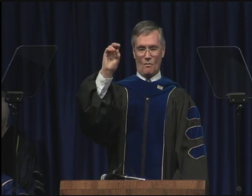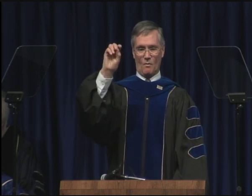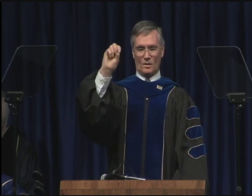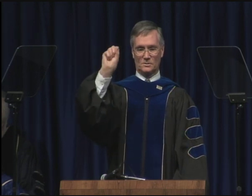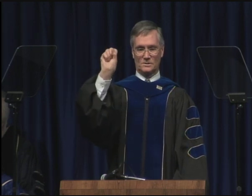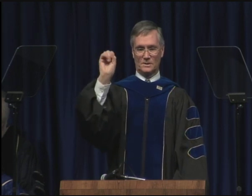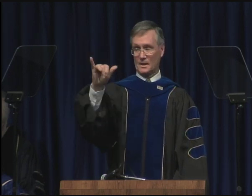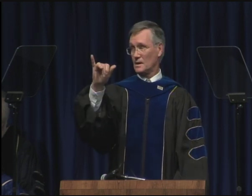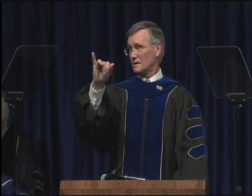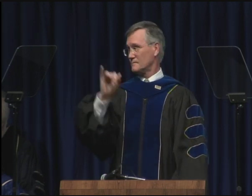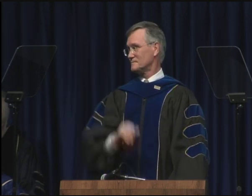Emily Wolski.